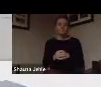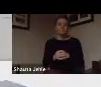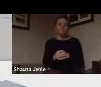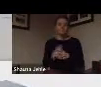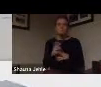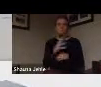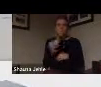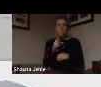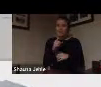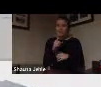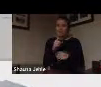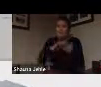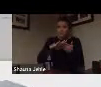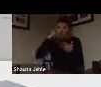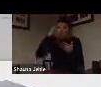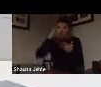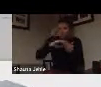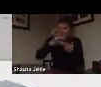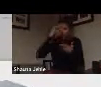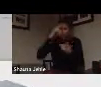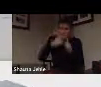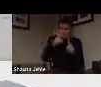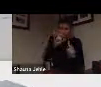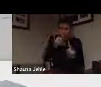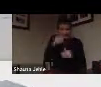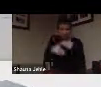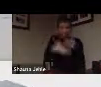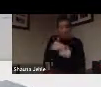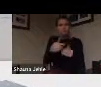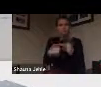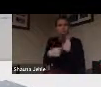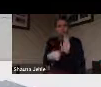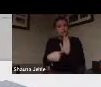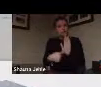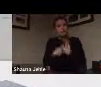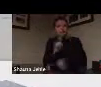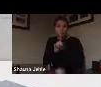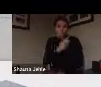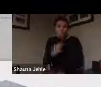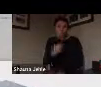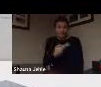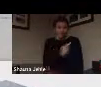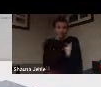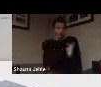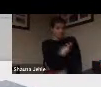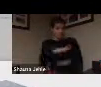And you learn from that. And an example, one of the things that we learned